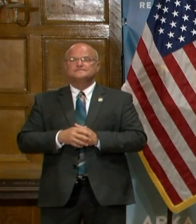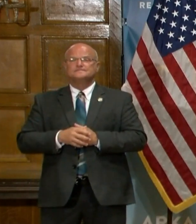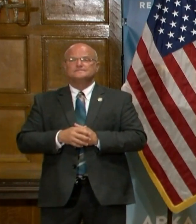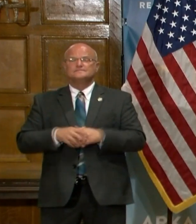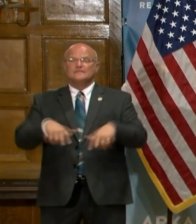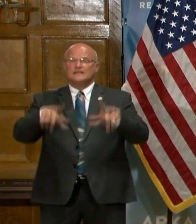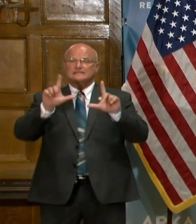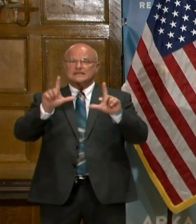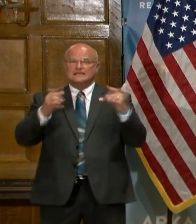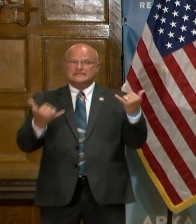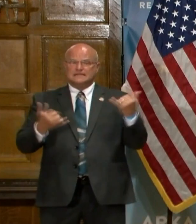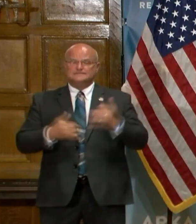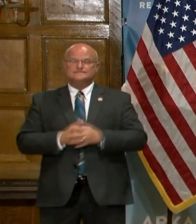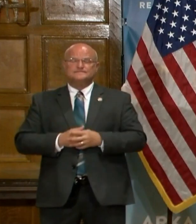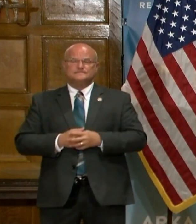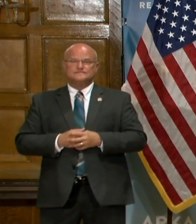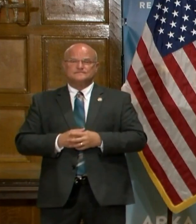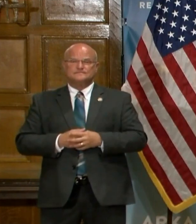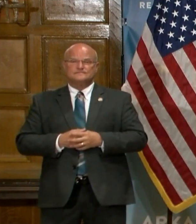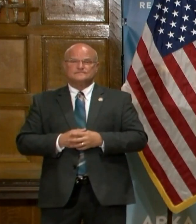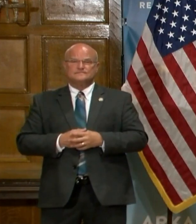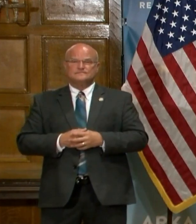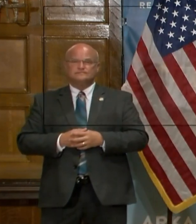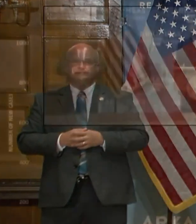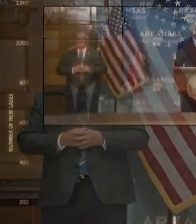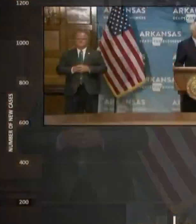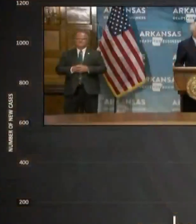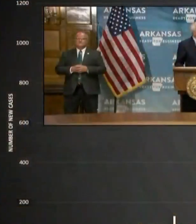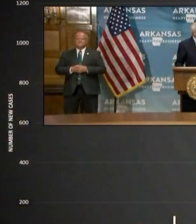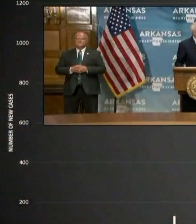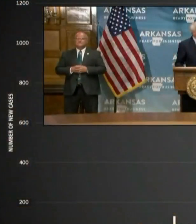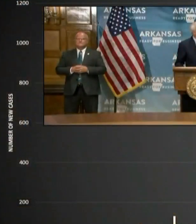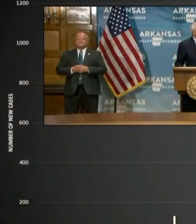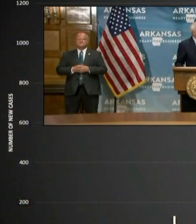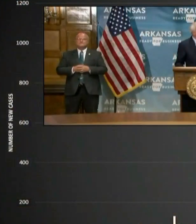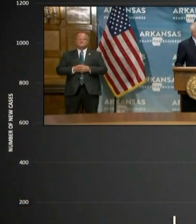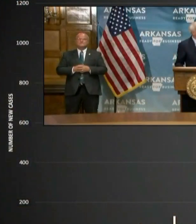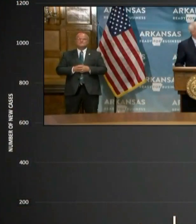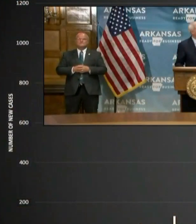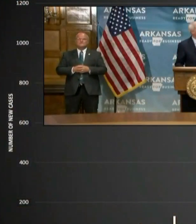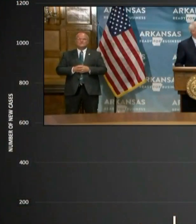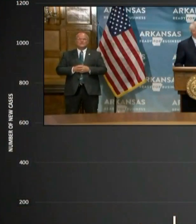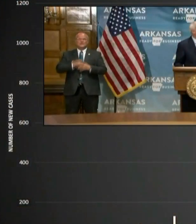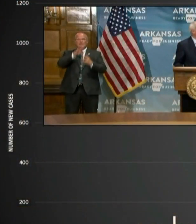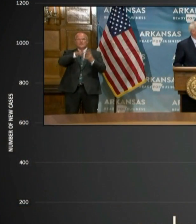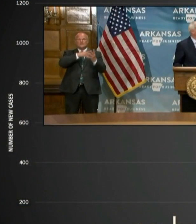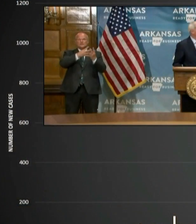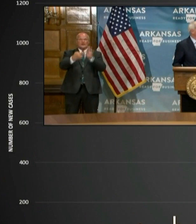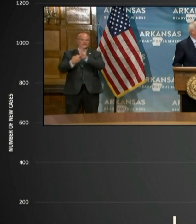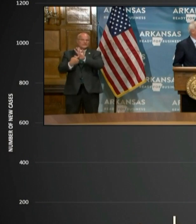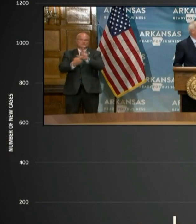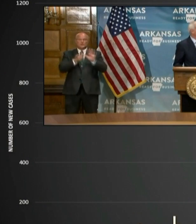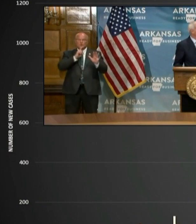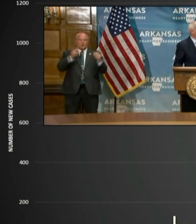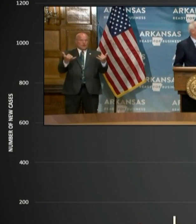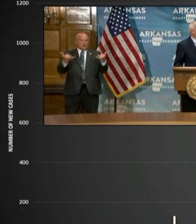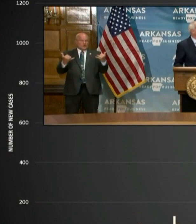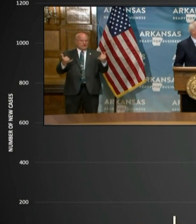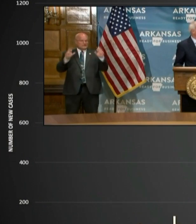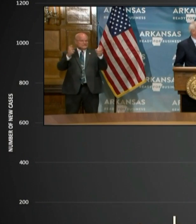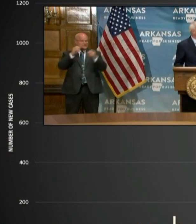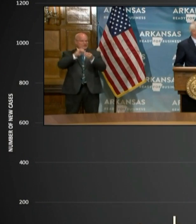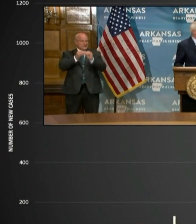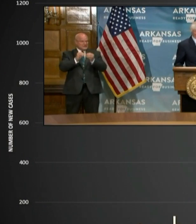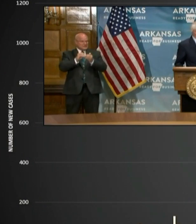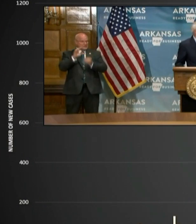slides, you can see the graph that shows where we are in terms of our